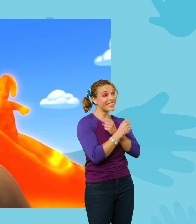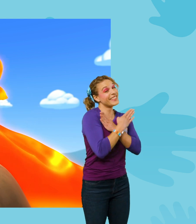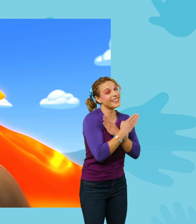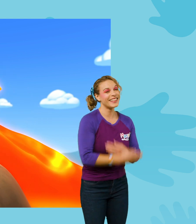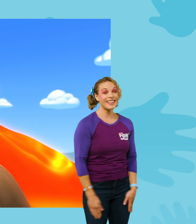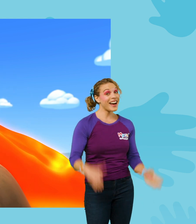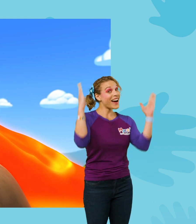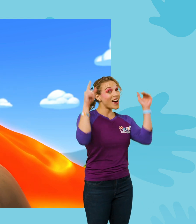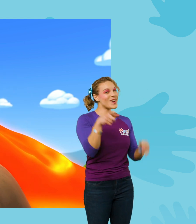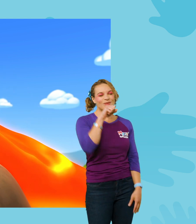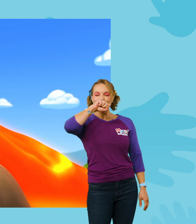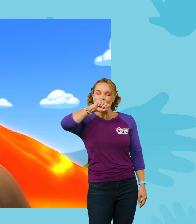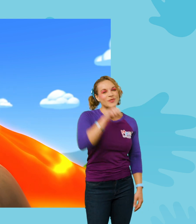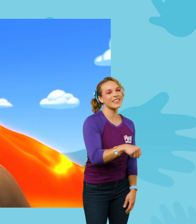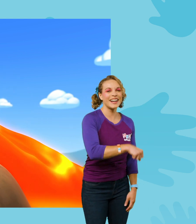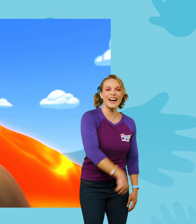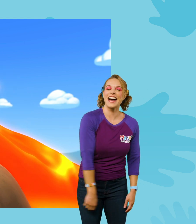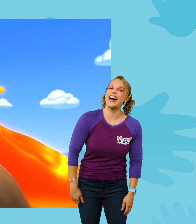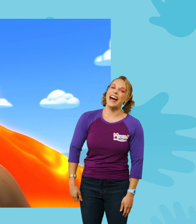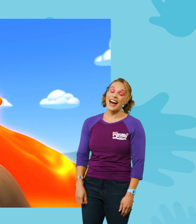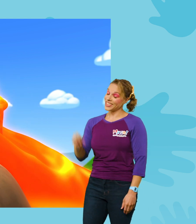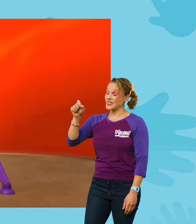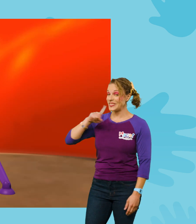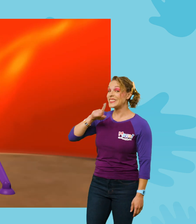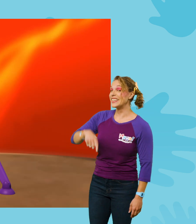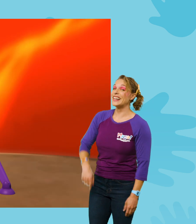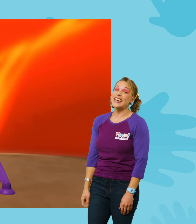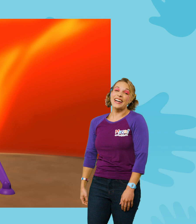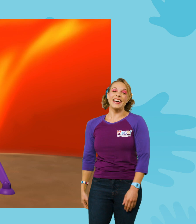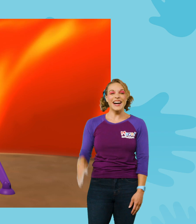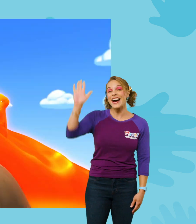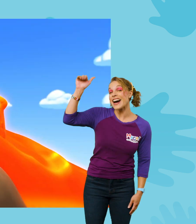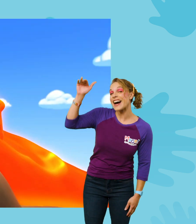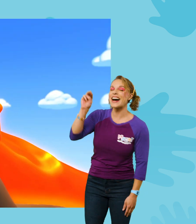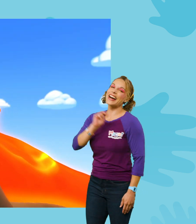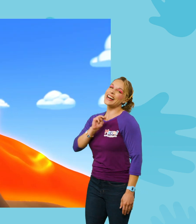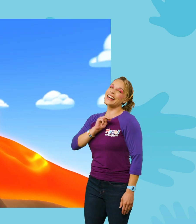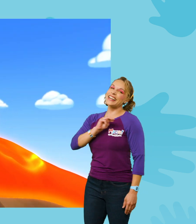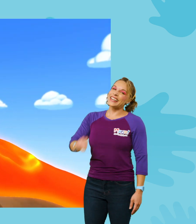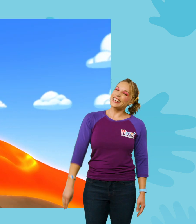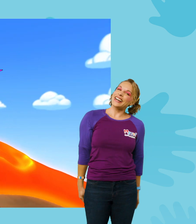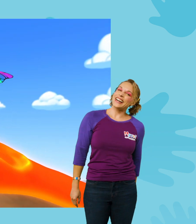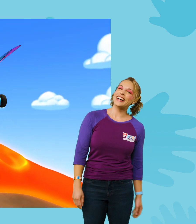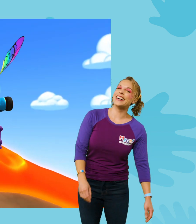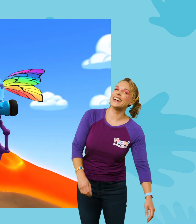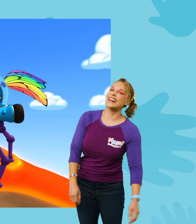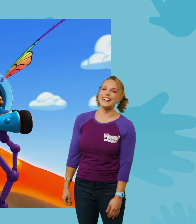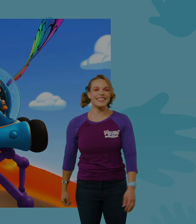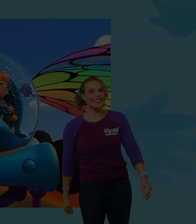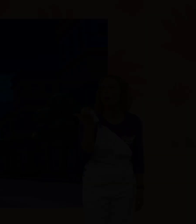That was fun, Blippi. Hope you loved it. We did! Bye-bye, Maggie.